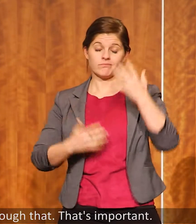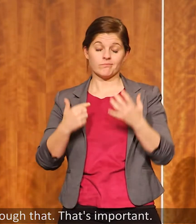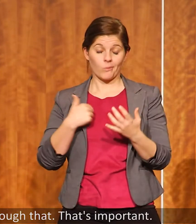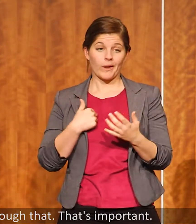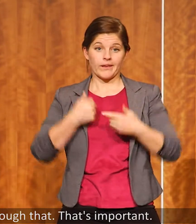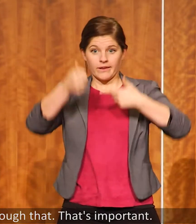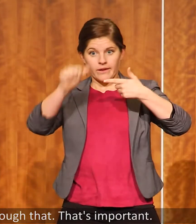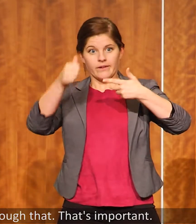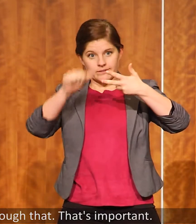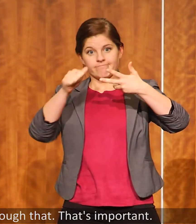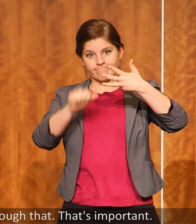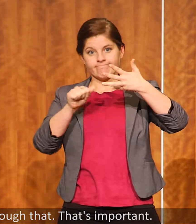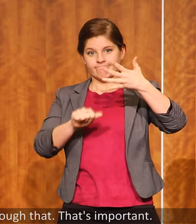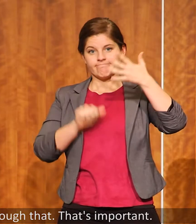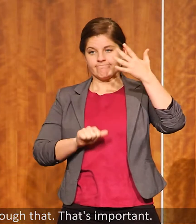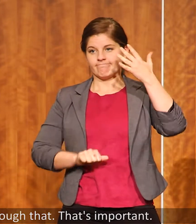our way through that.